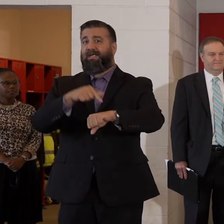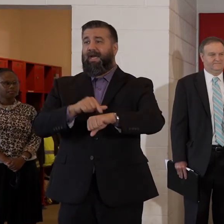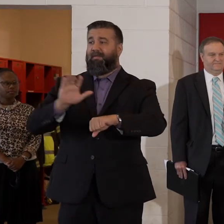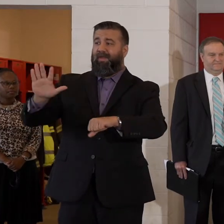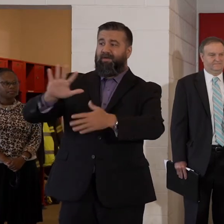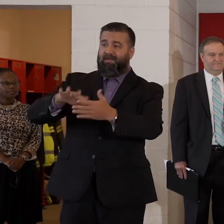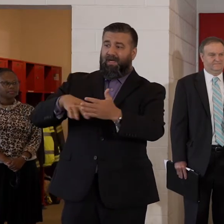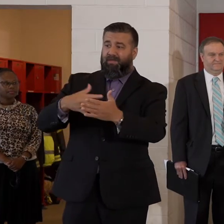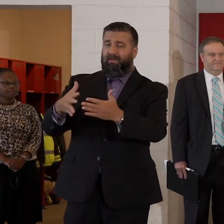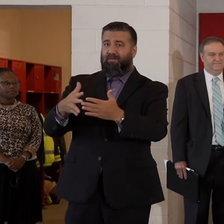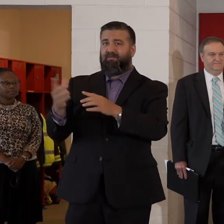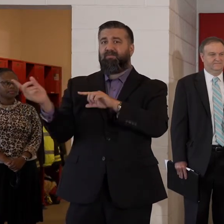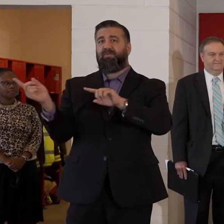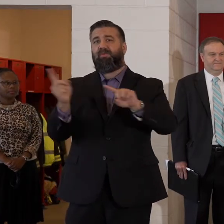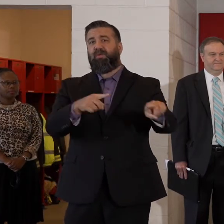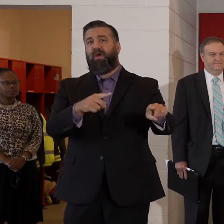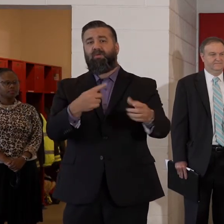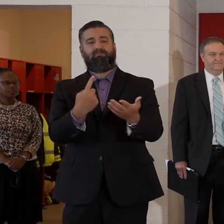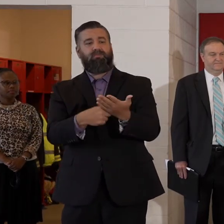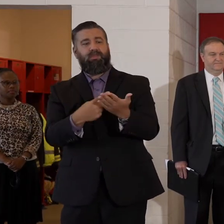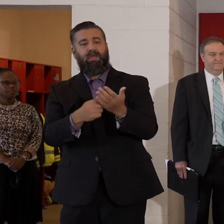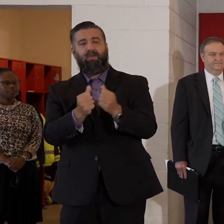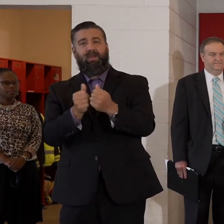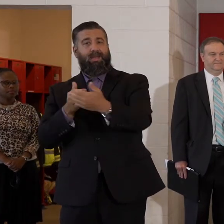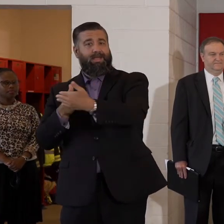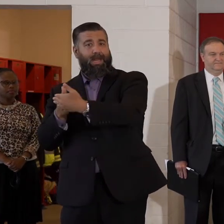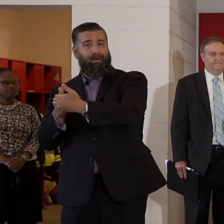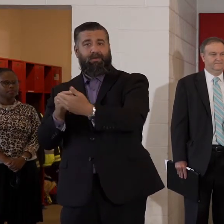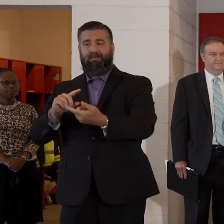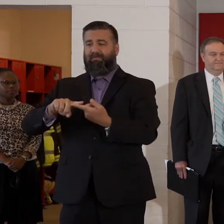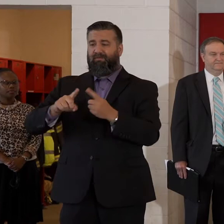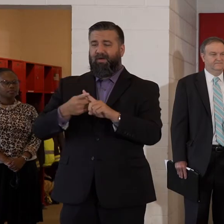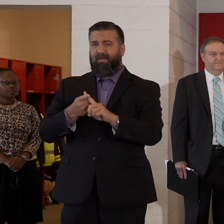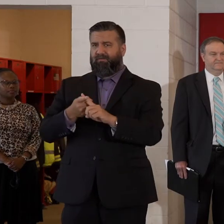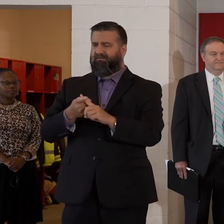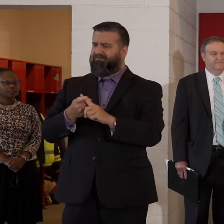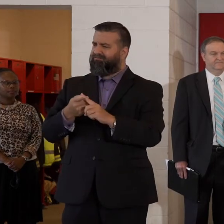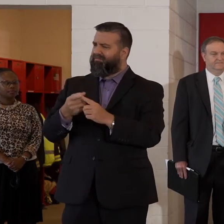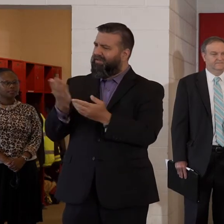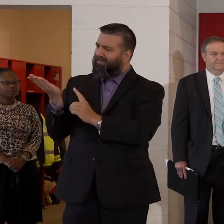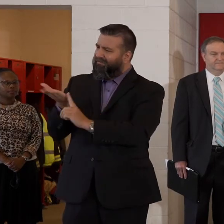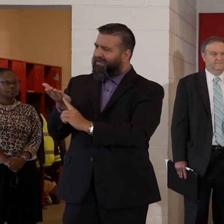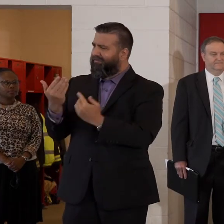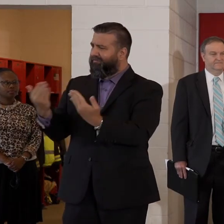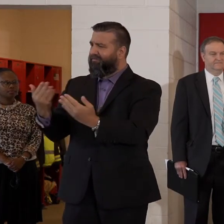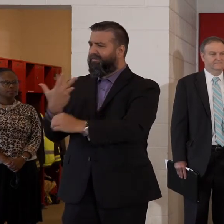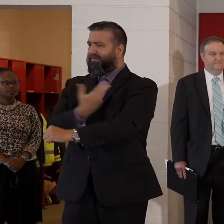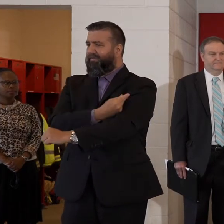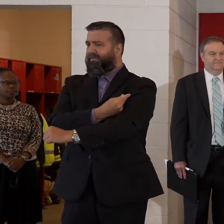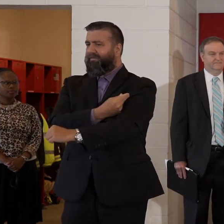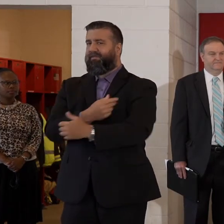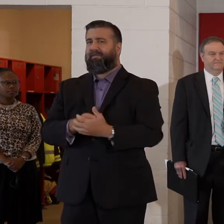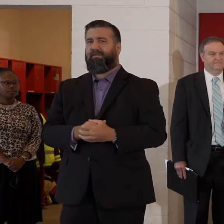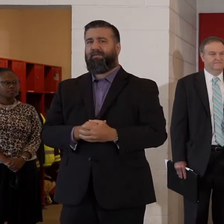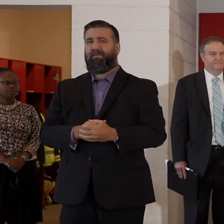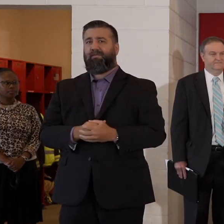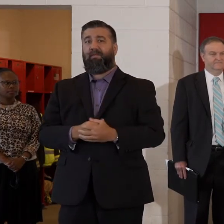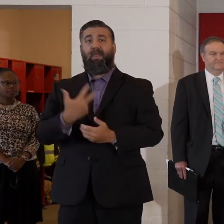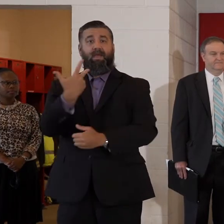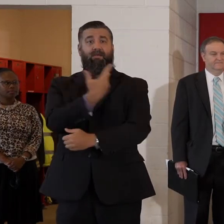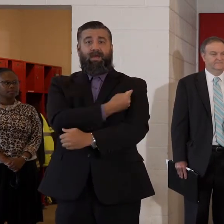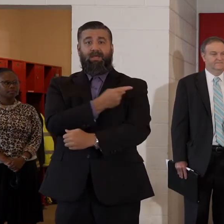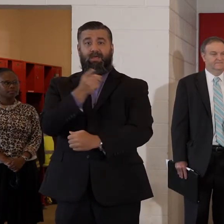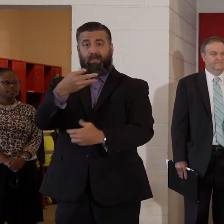their schedule to go and talk to their neighbors and friends to be vaccinated. The vaccination that you will receive